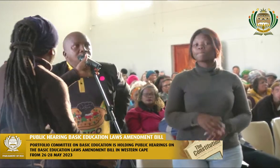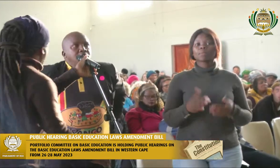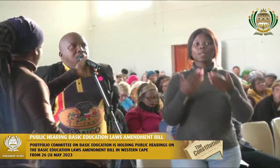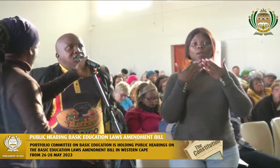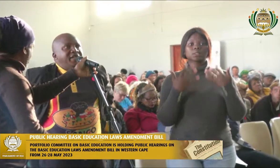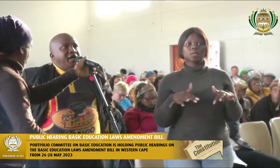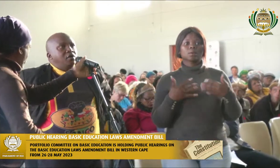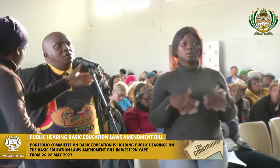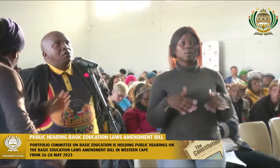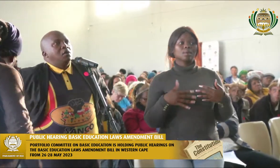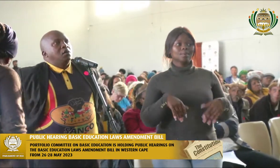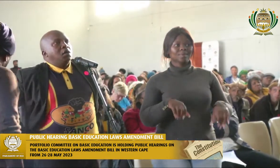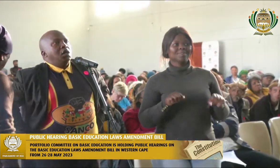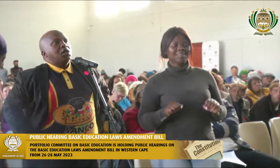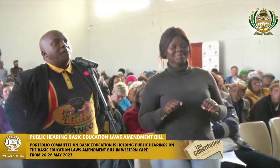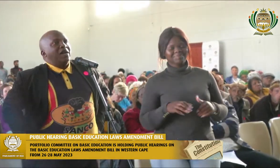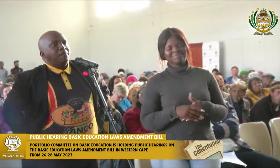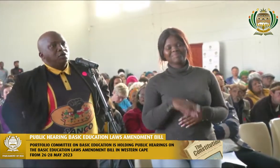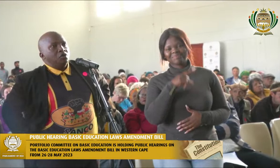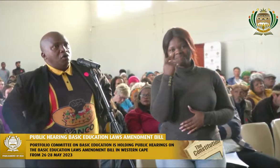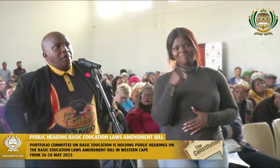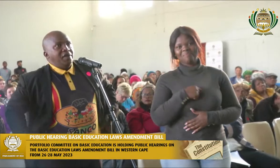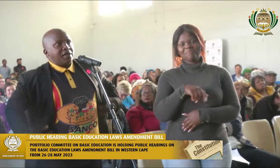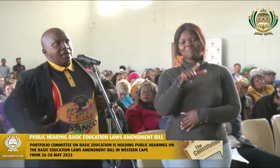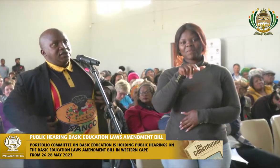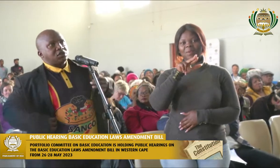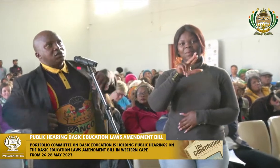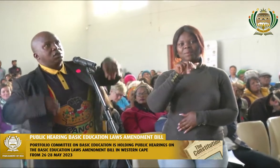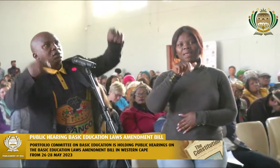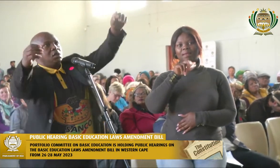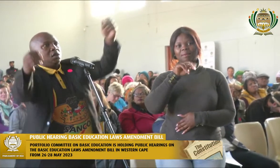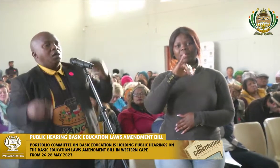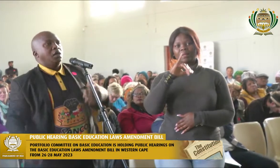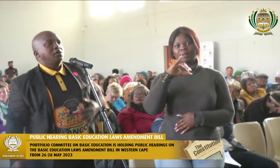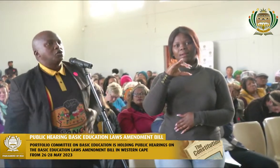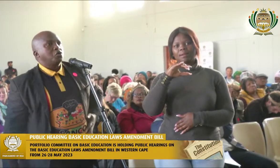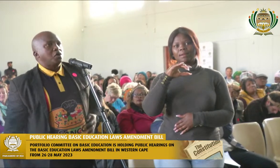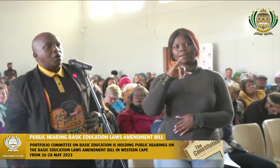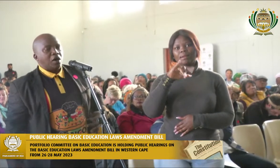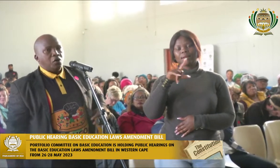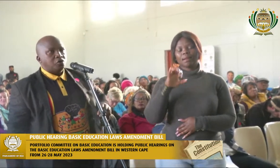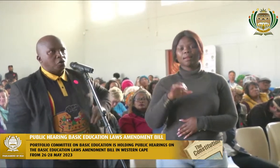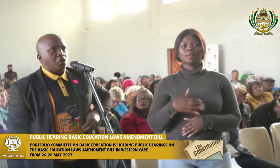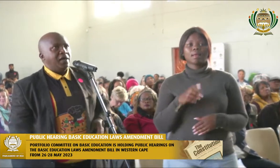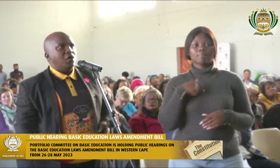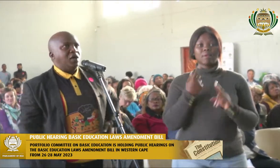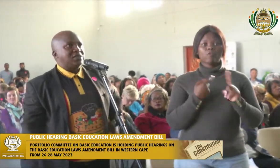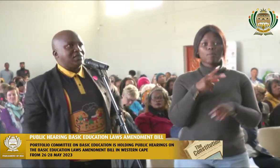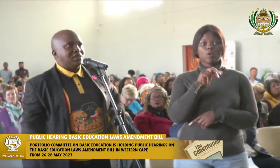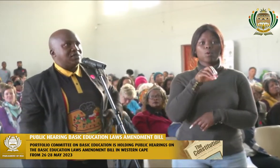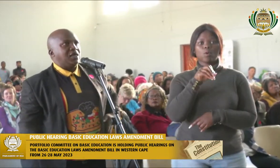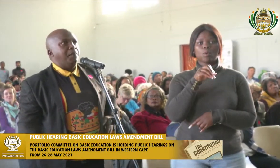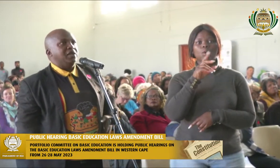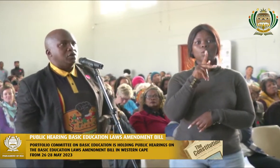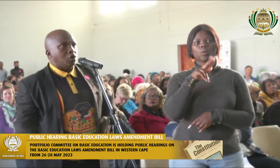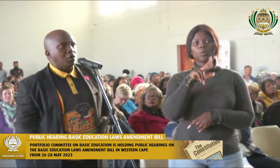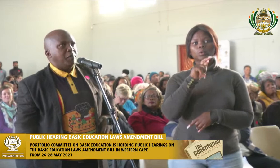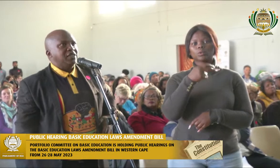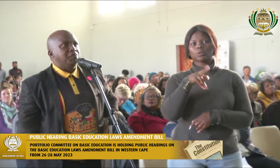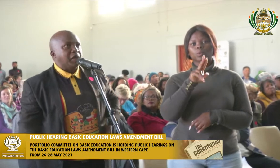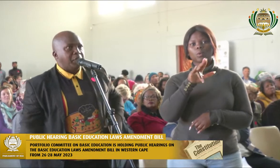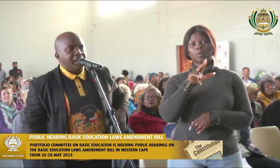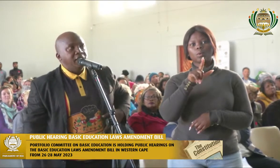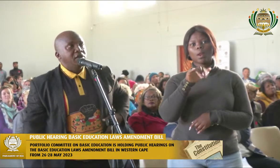Enkosi kakhulu esihlalo. Igama lami ndingululamile class. Ndisuka kwaNokuthula eWard 6